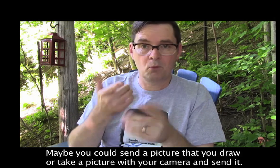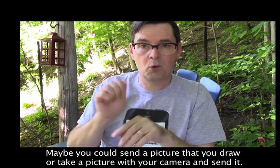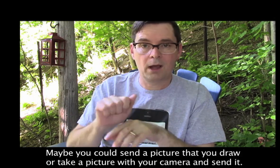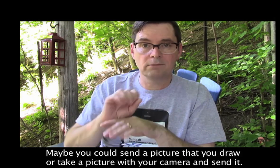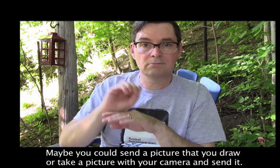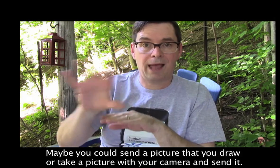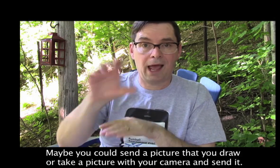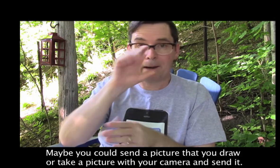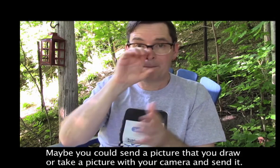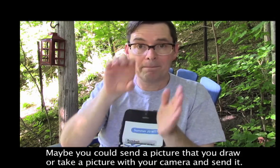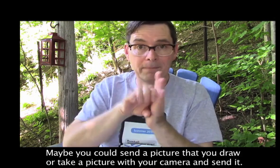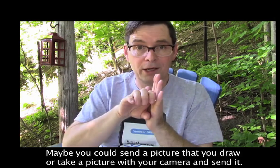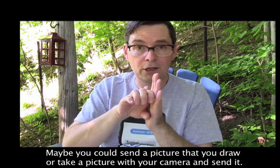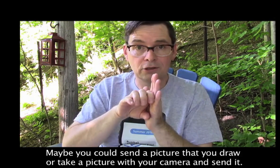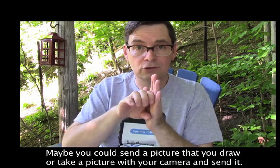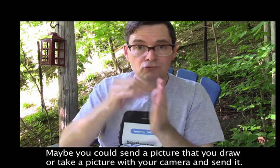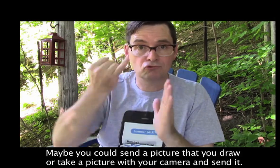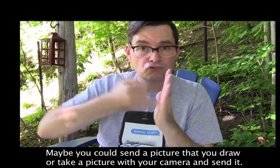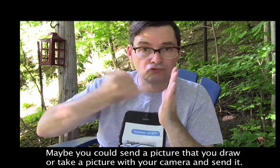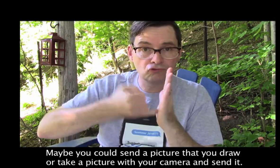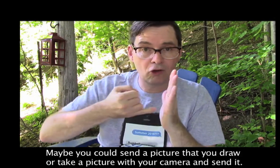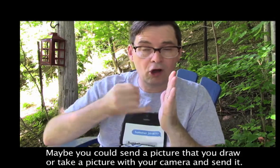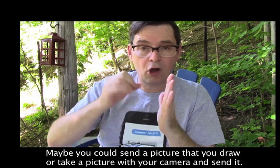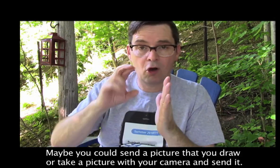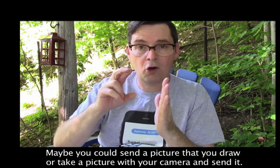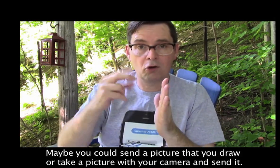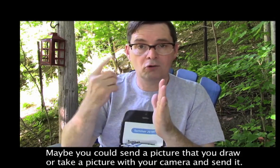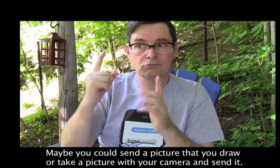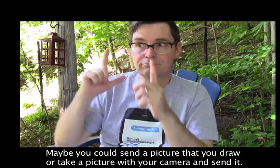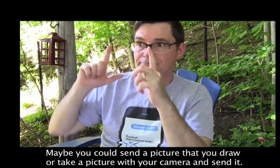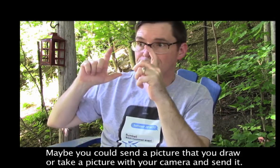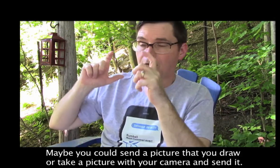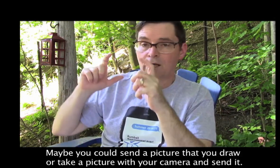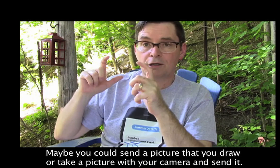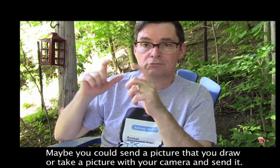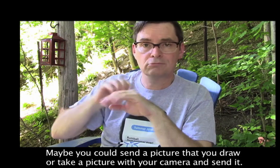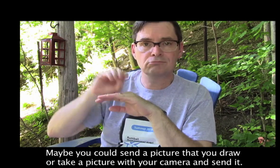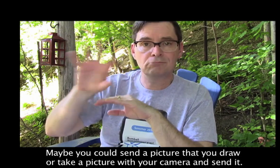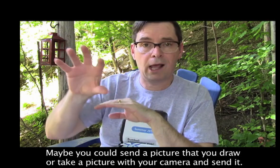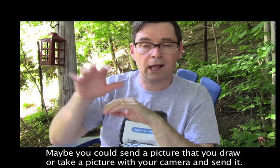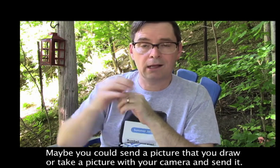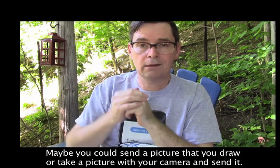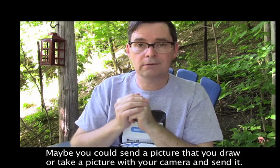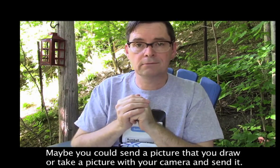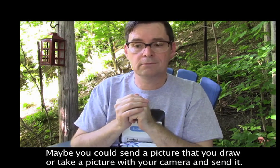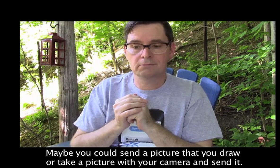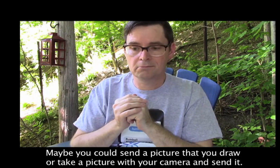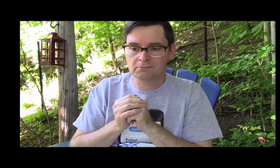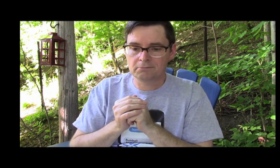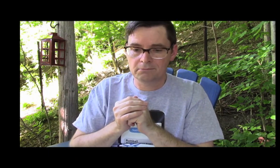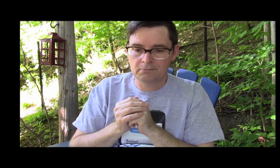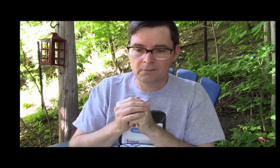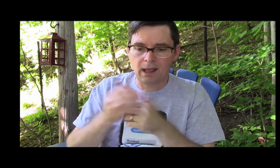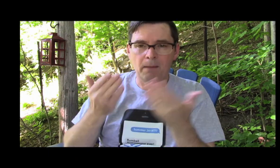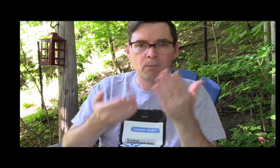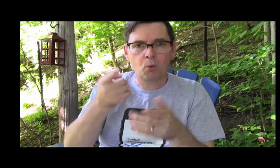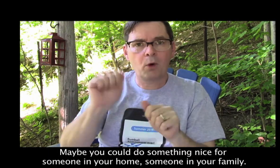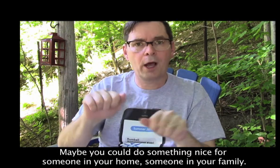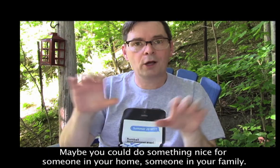Maybe you could send them a picture that you draw or take a picture with the camera and send it. Maybe you can